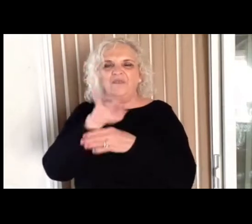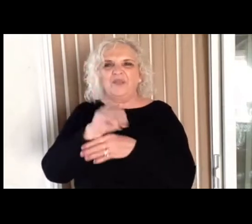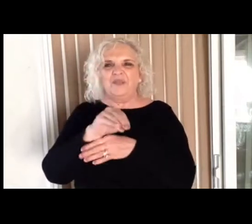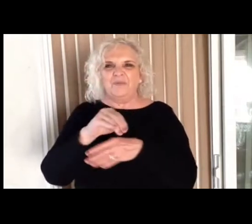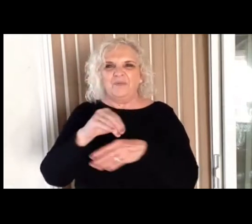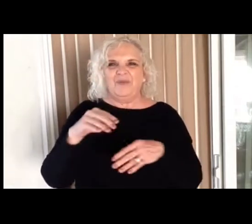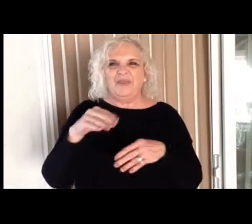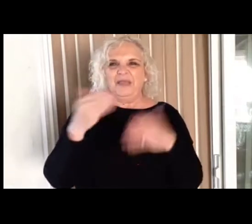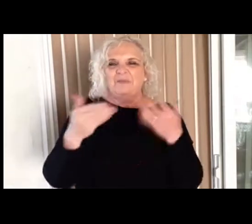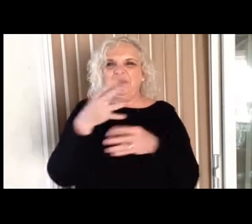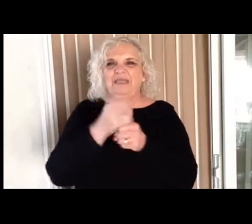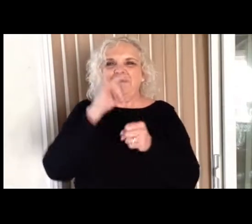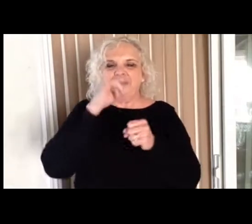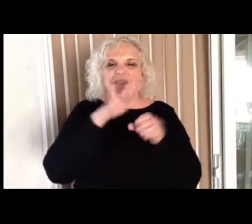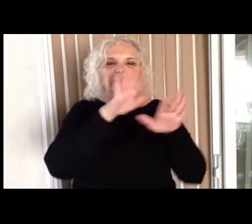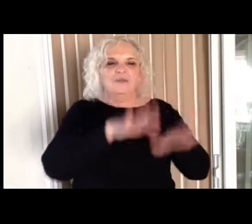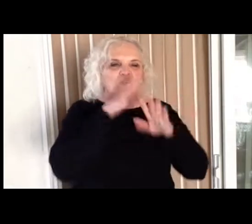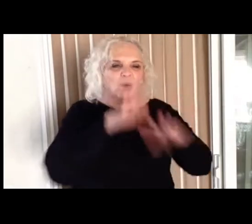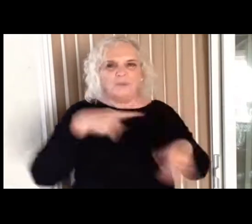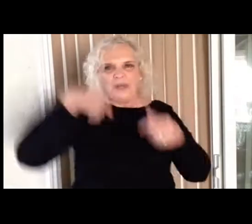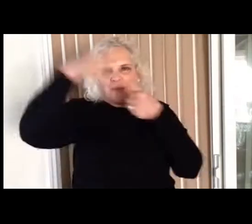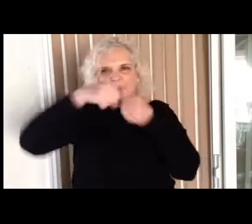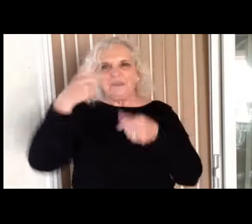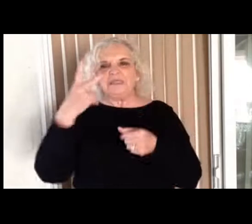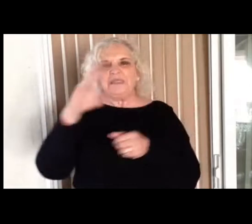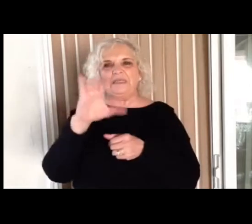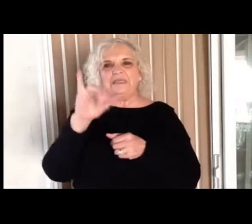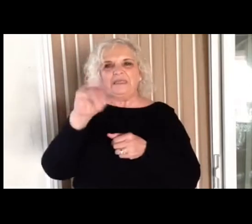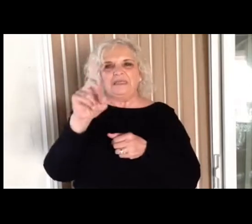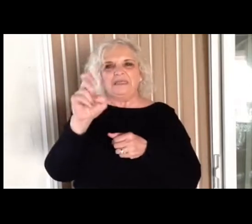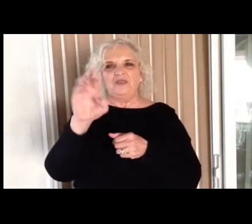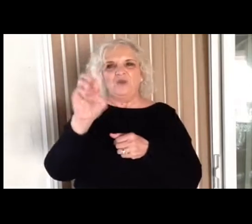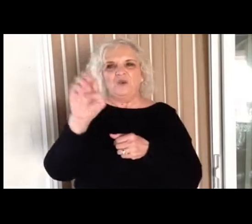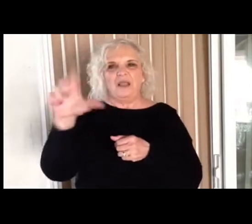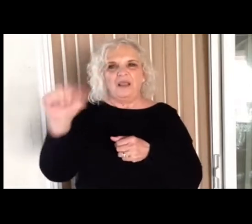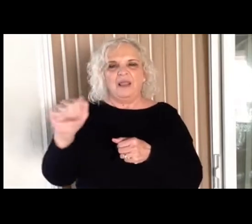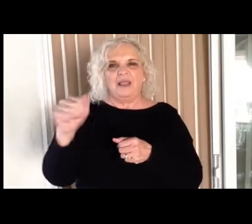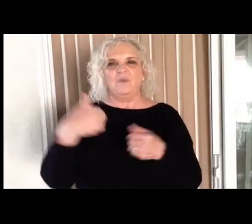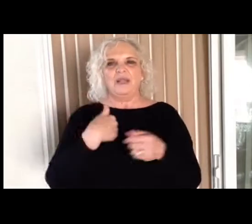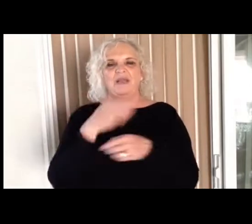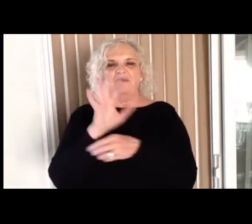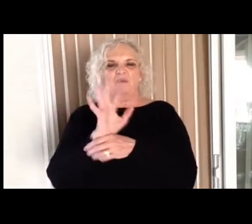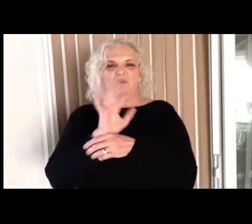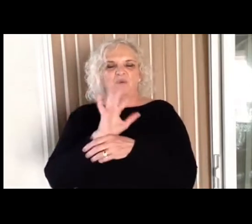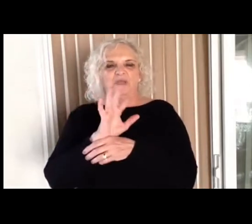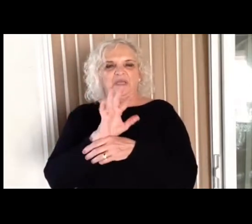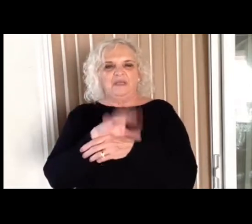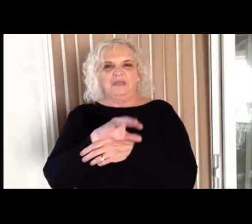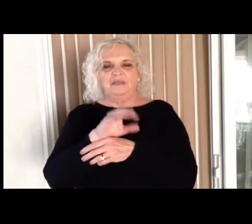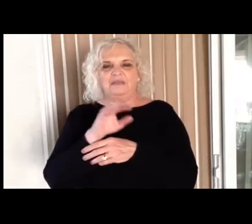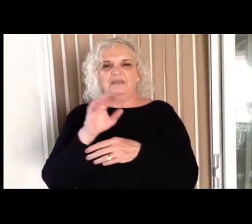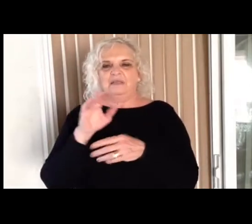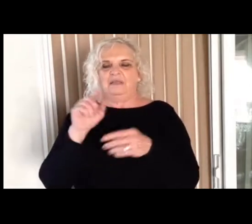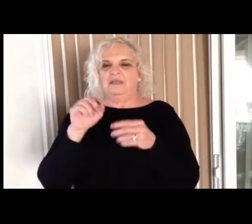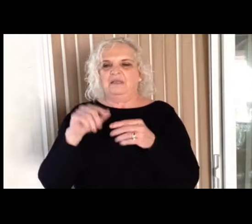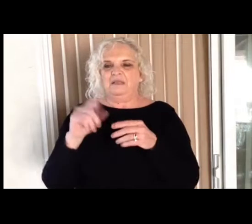to just settle down for a couple of hours, but they would darken a room and we would have a movie theater experience watching the